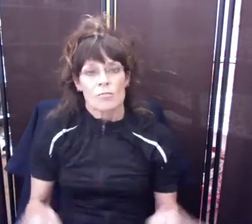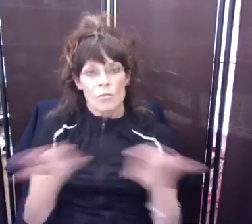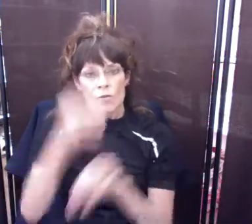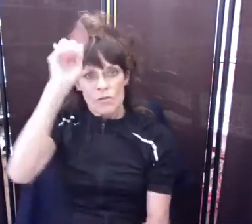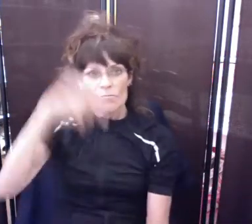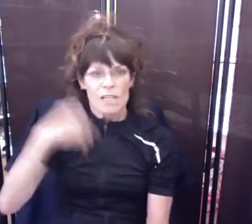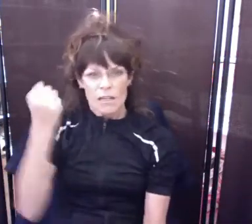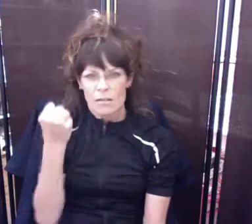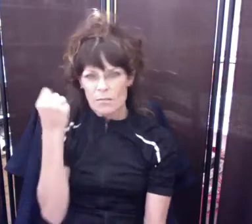understand. Now,